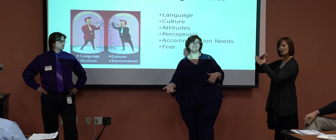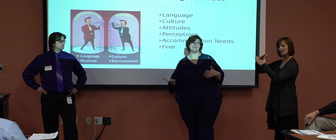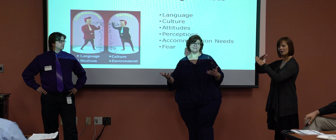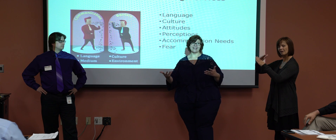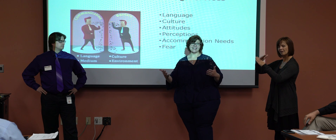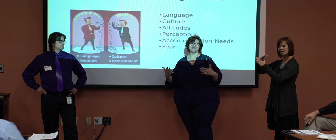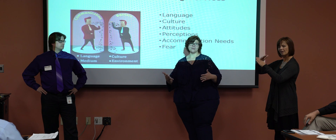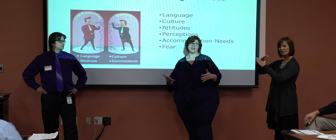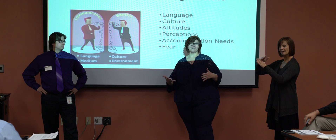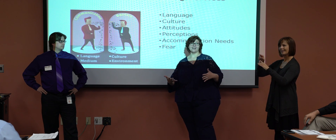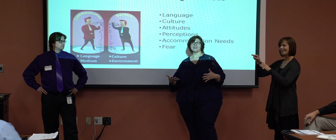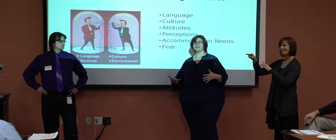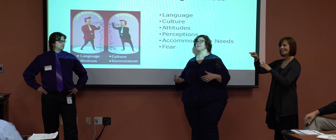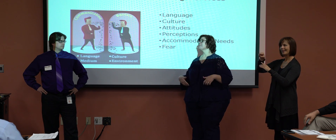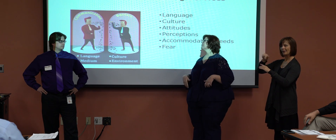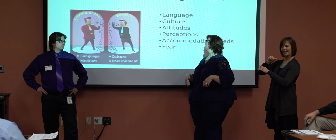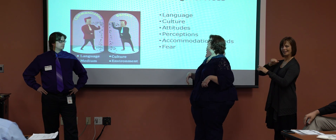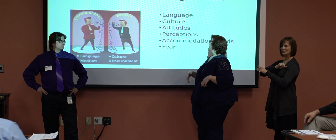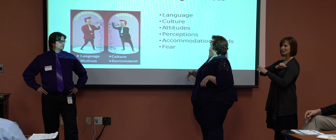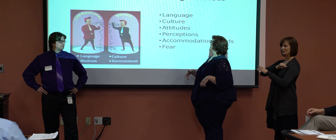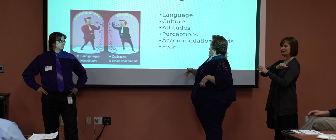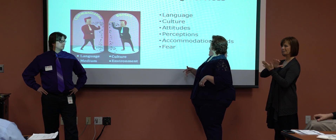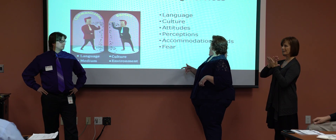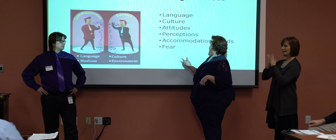others. That's the barrier here.